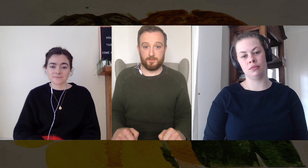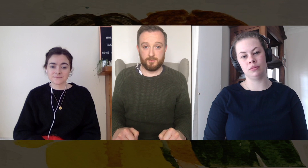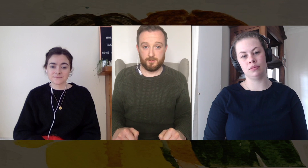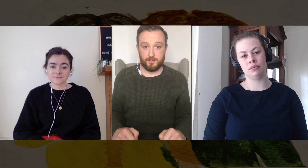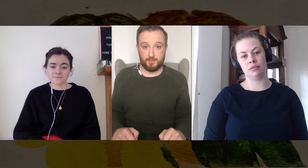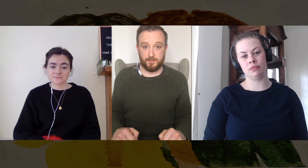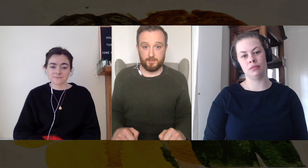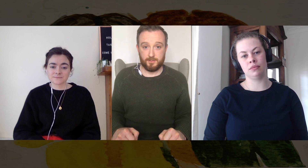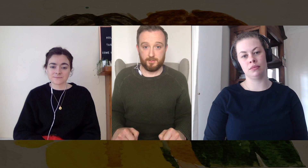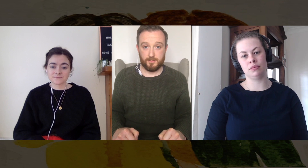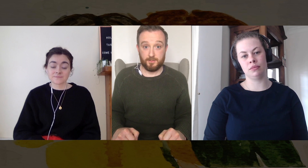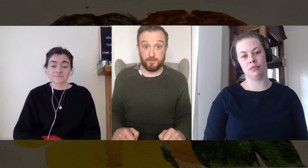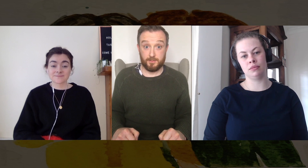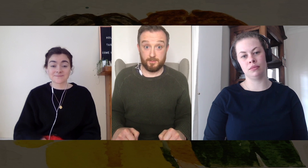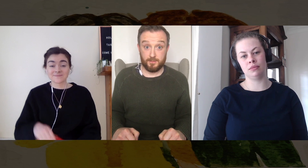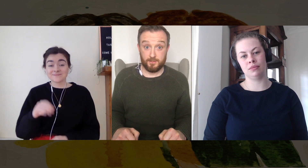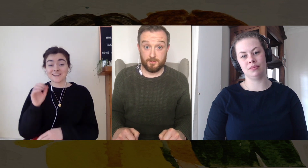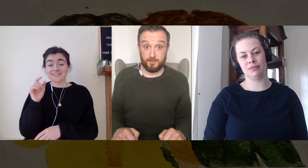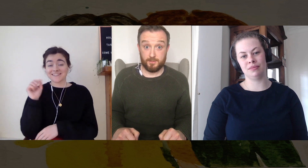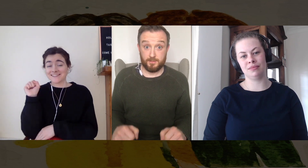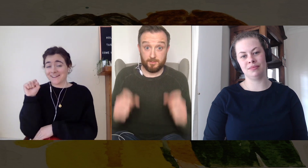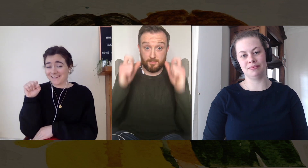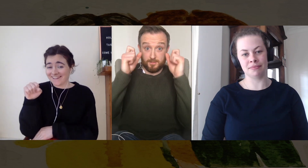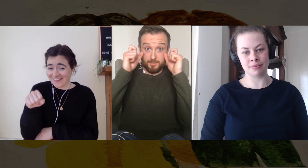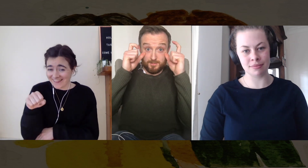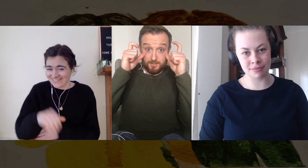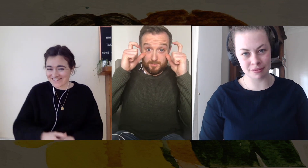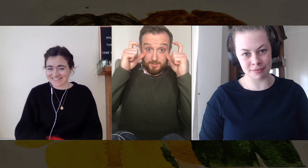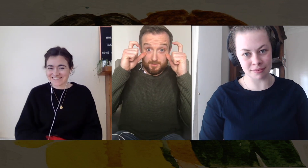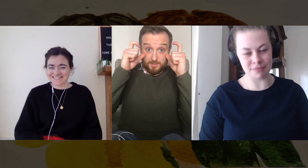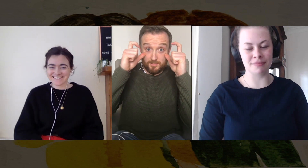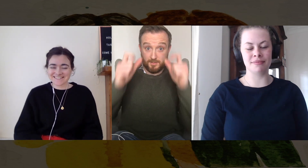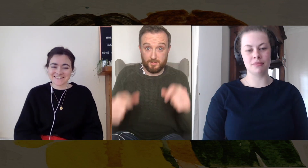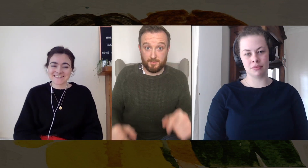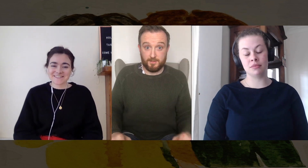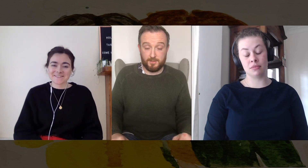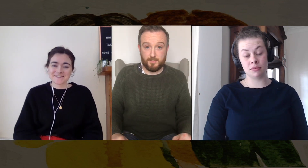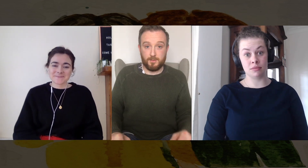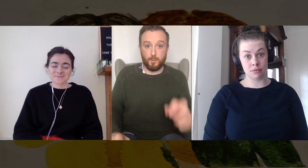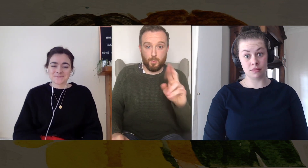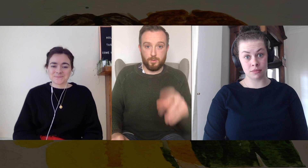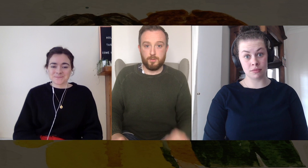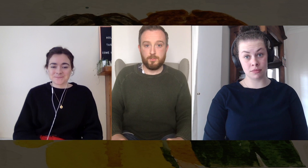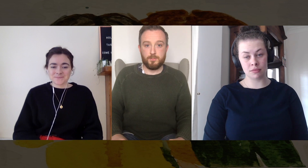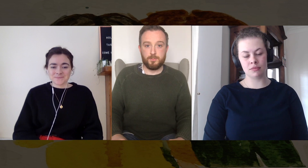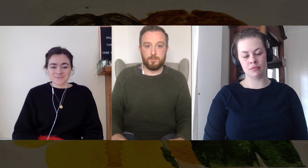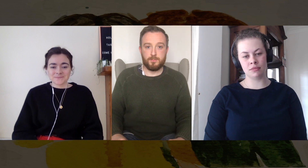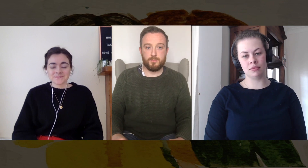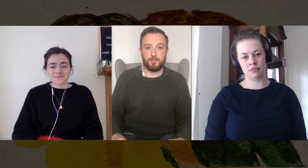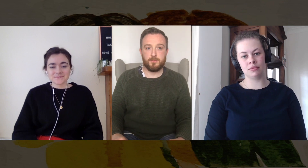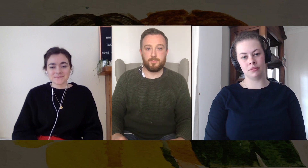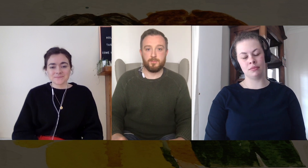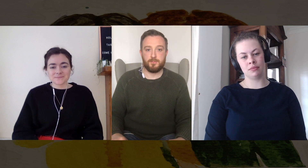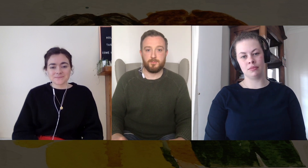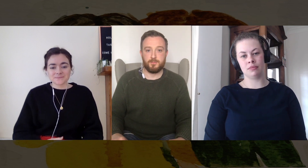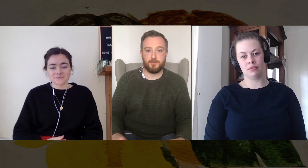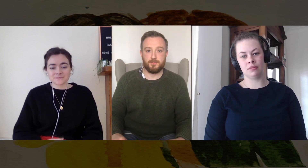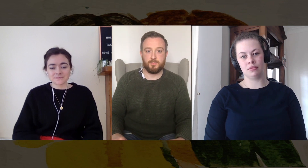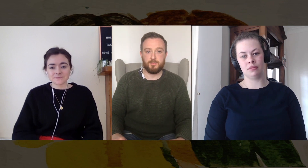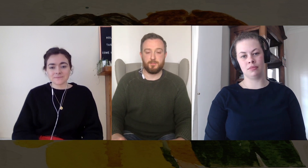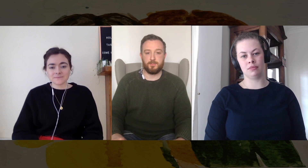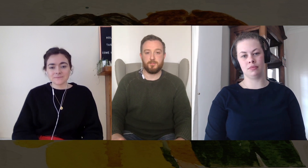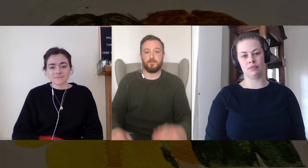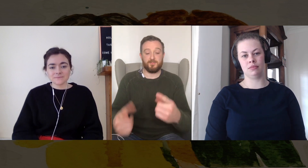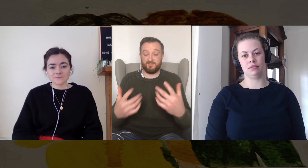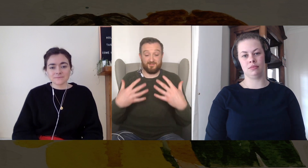I'm just thinking of Phil again. His example is, now you won't be able to see this, but he can describe it. So, do you see how I'm